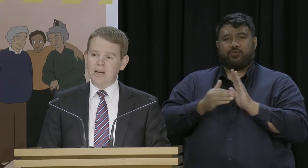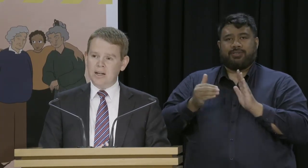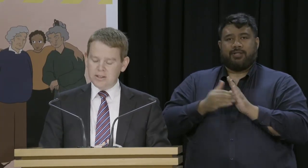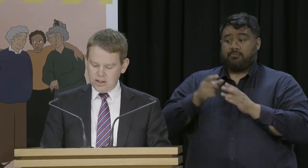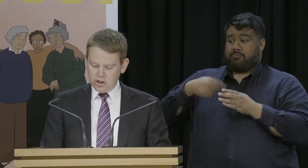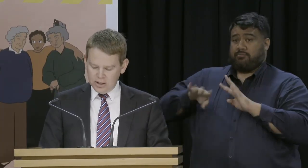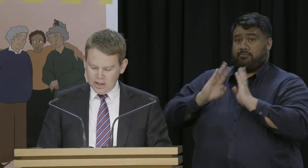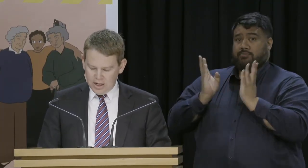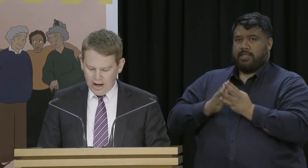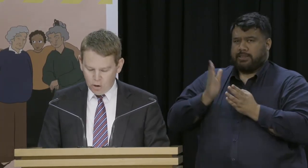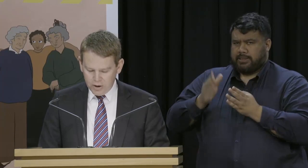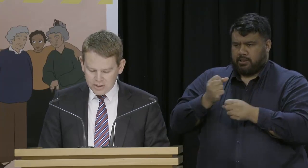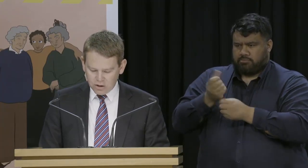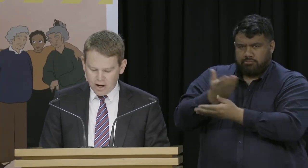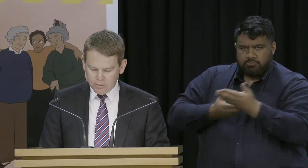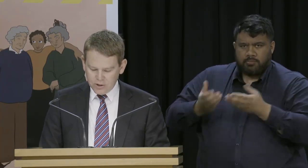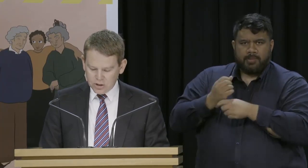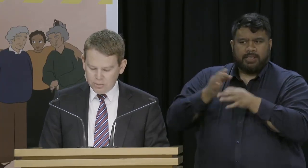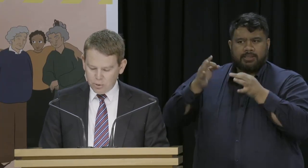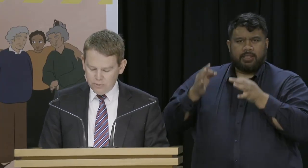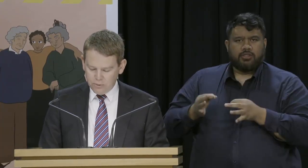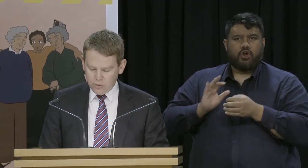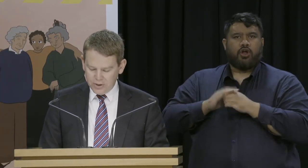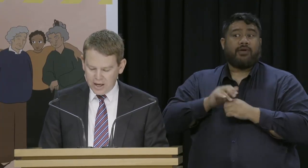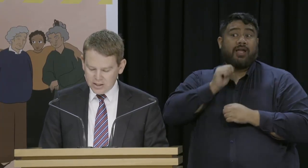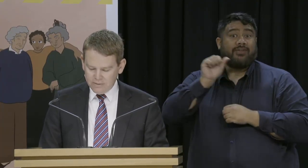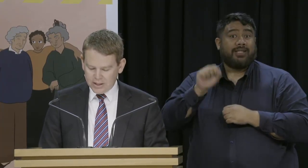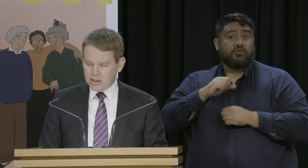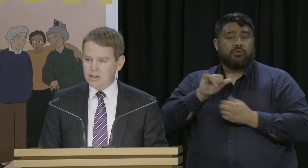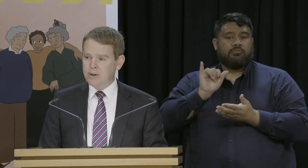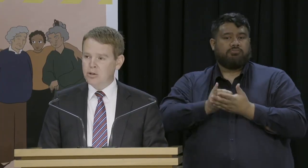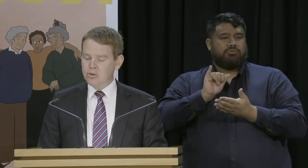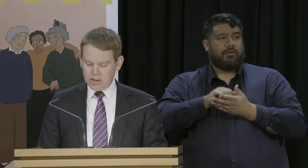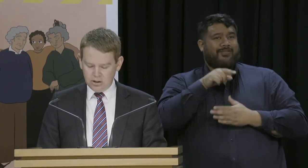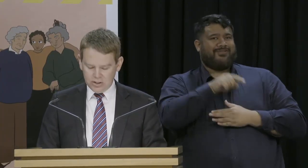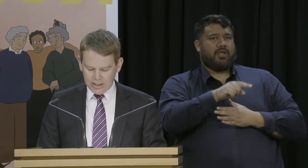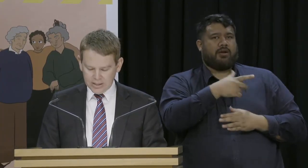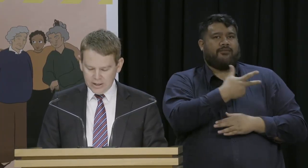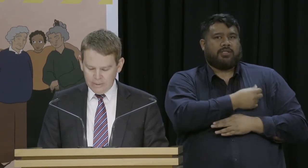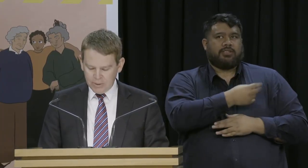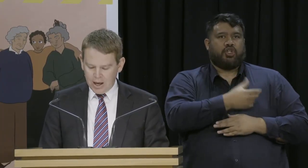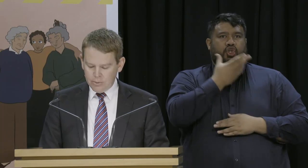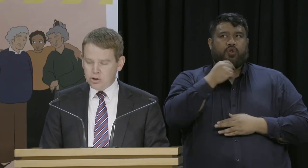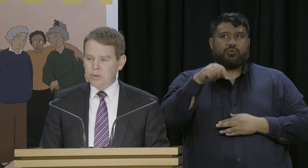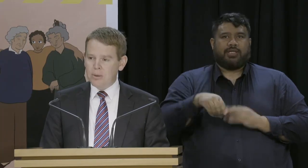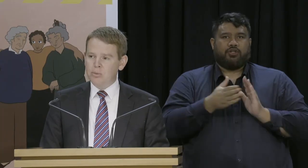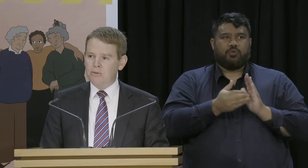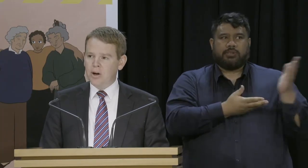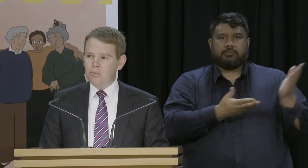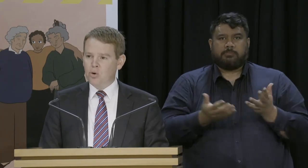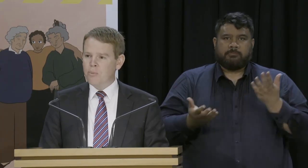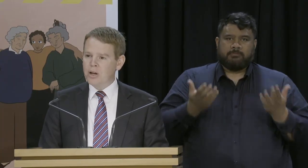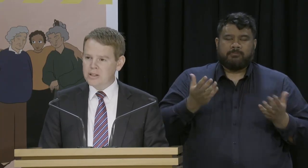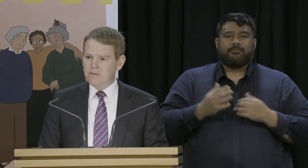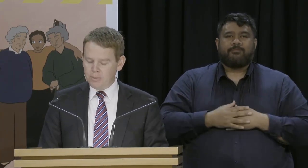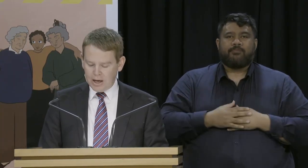of making a decision on whether to grant provisional approval for the Janssen vaccine to be used in New Zealand. And we should be able to provide a